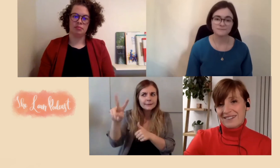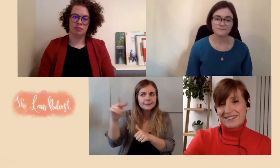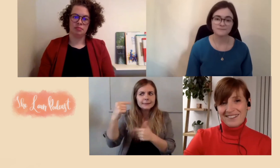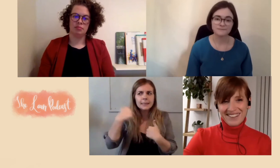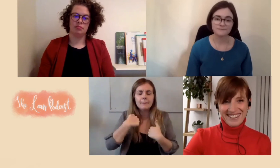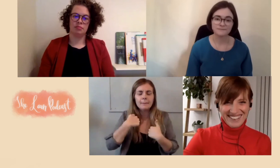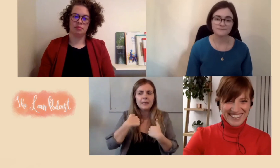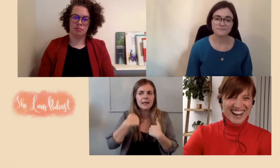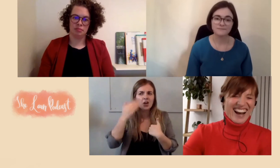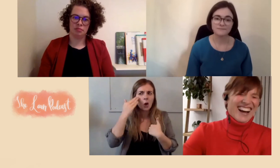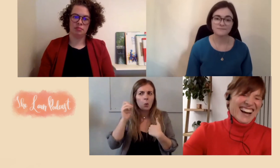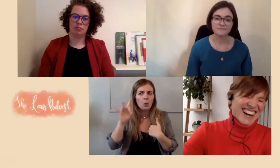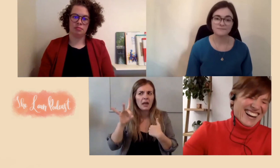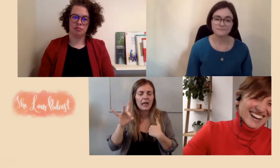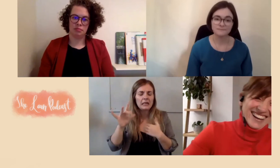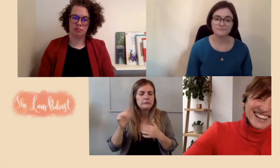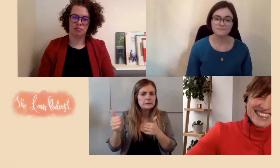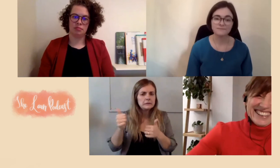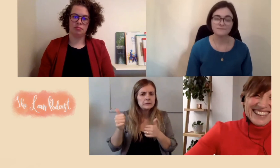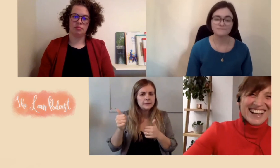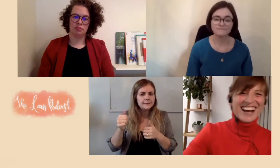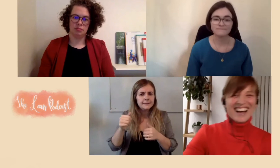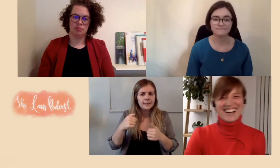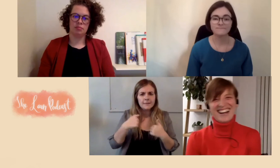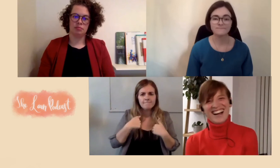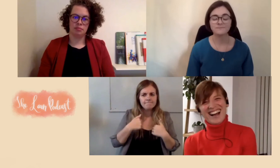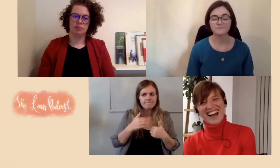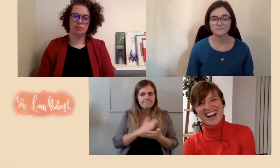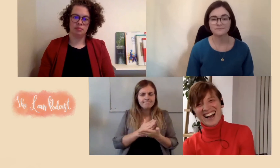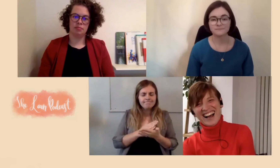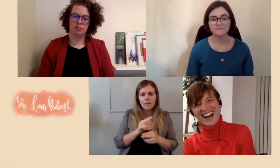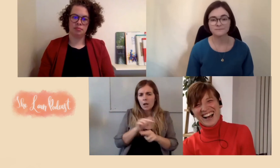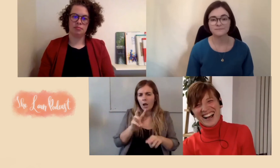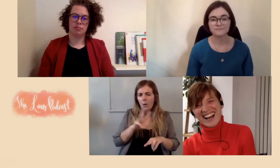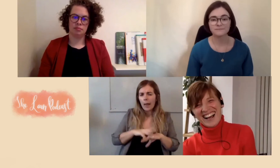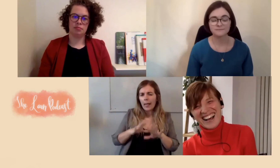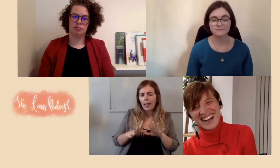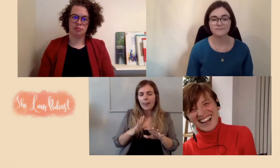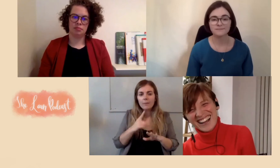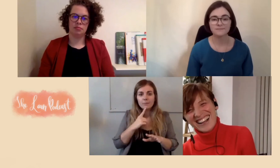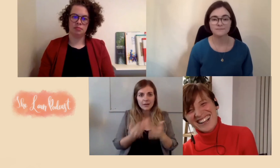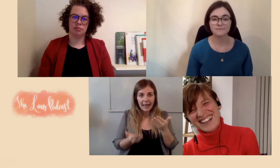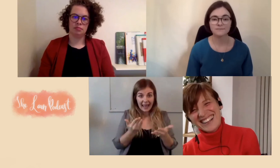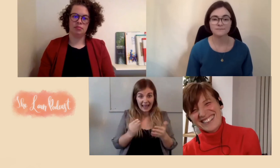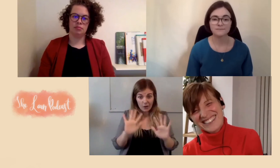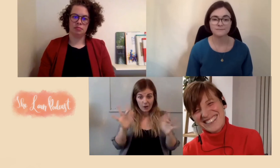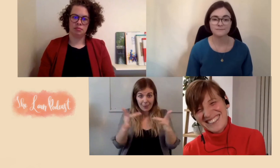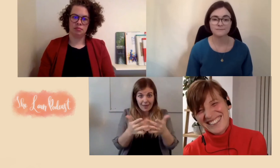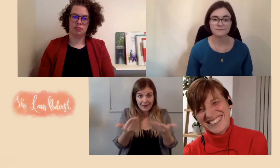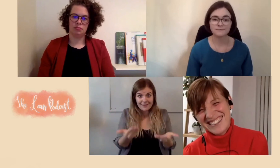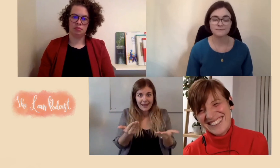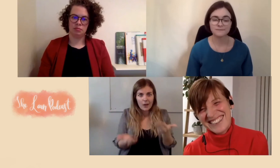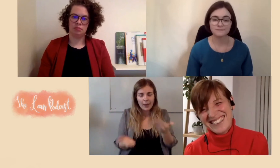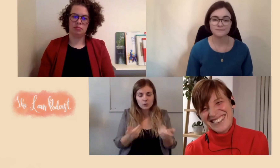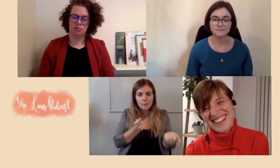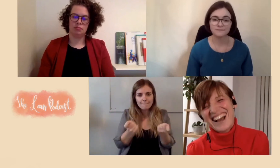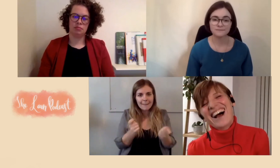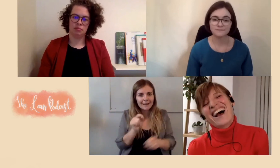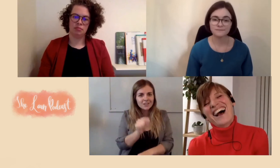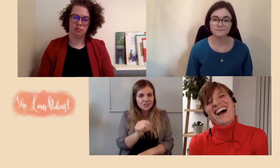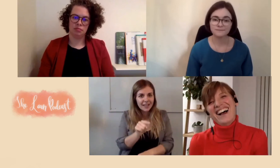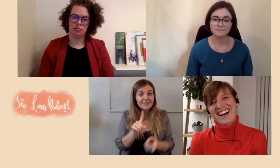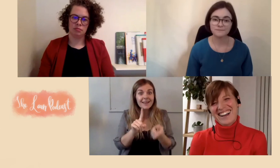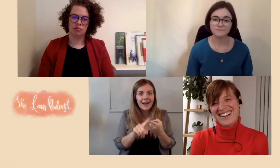we're working and then after we've finished working as well, if we haven't got that time that we might normally